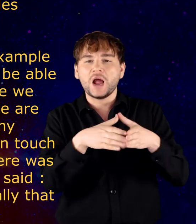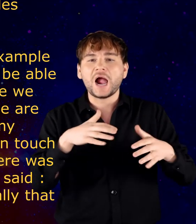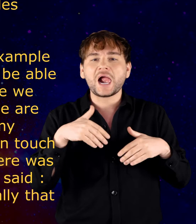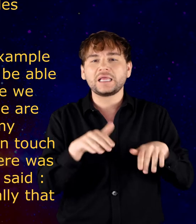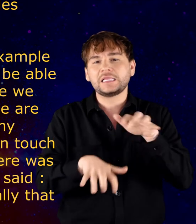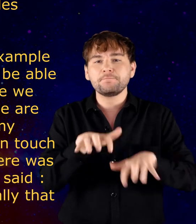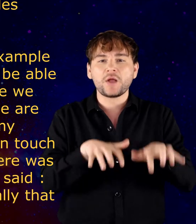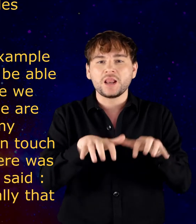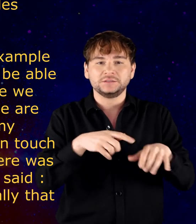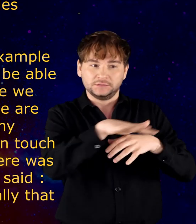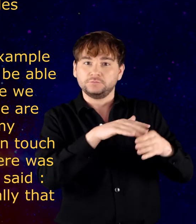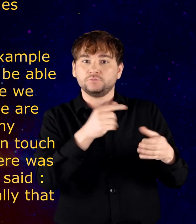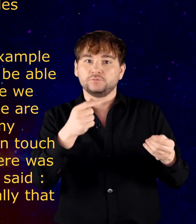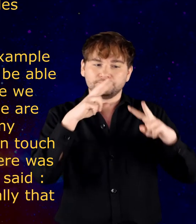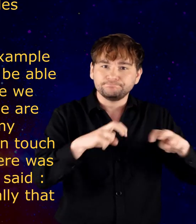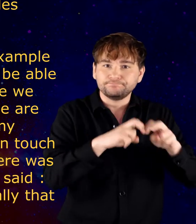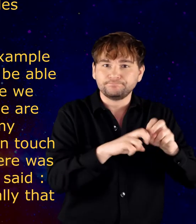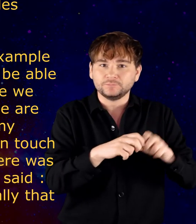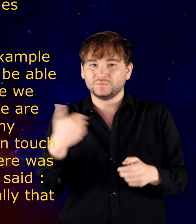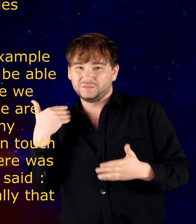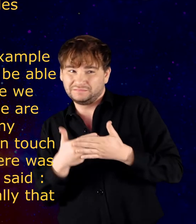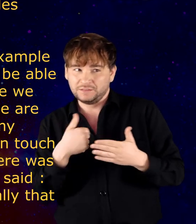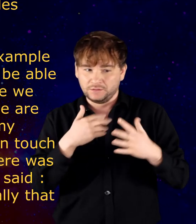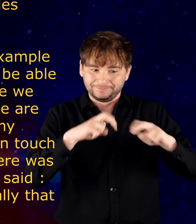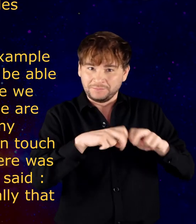be absolutely sure that this is safe, of course.